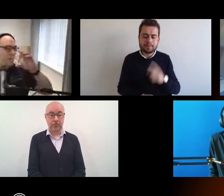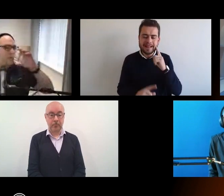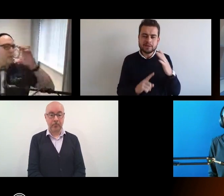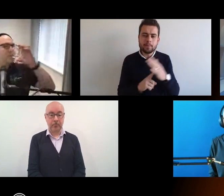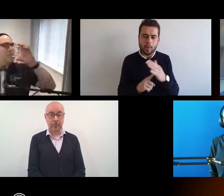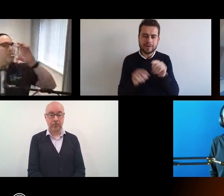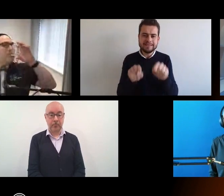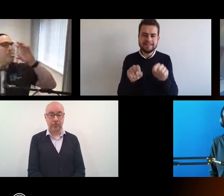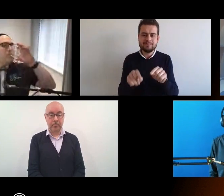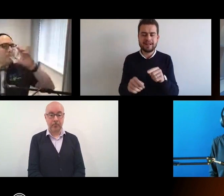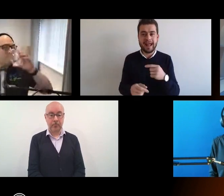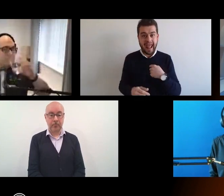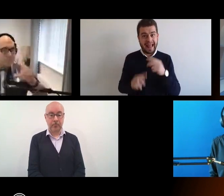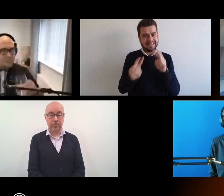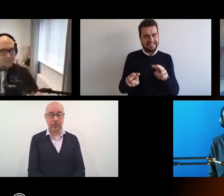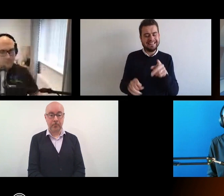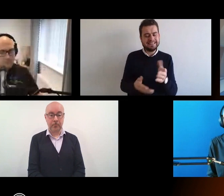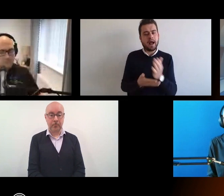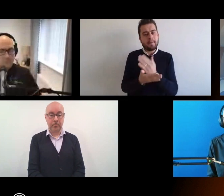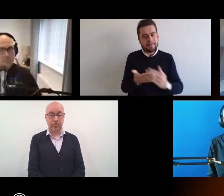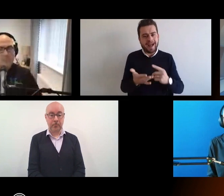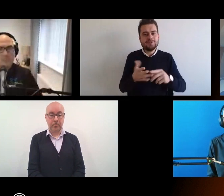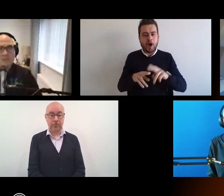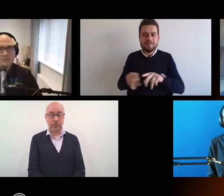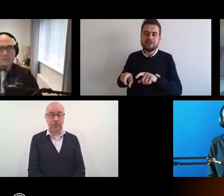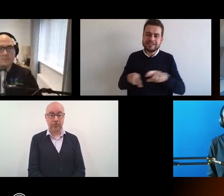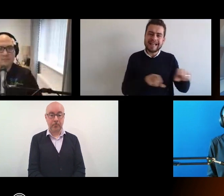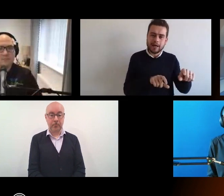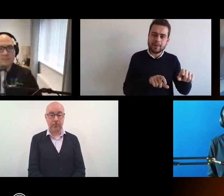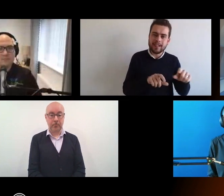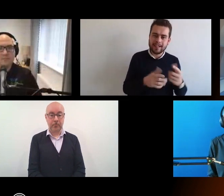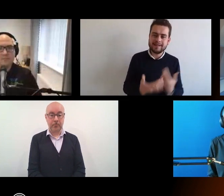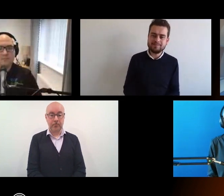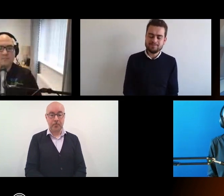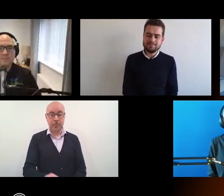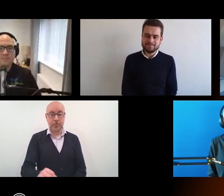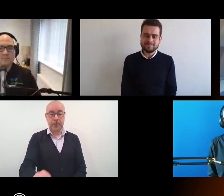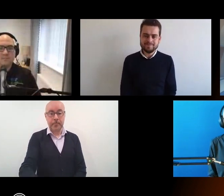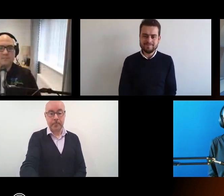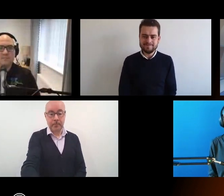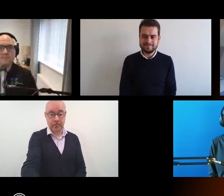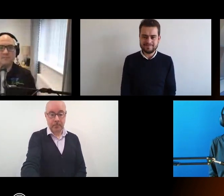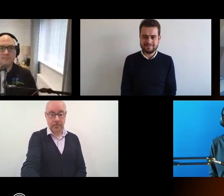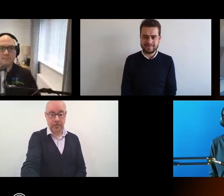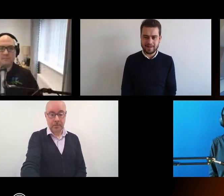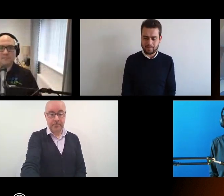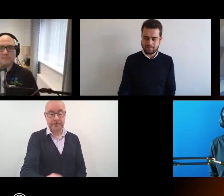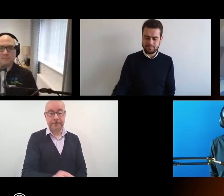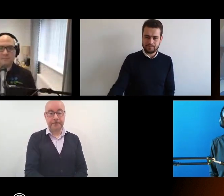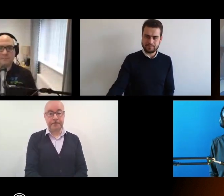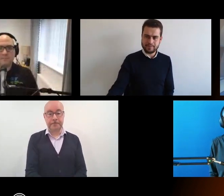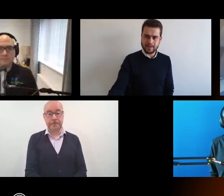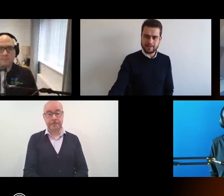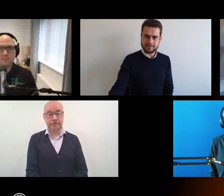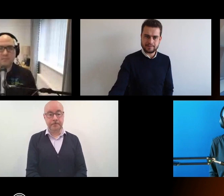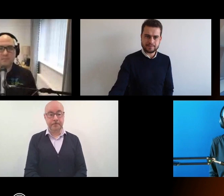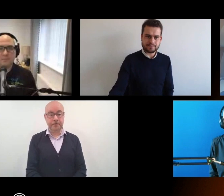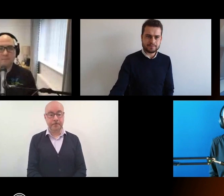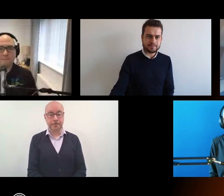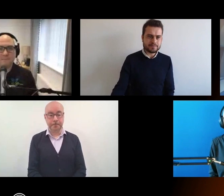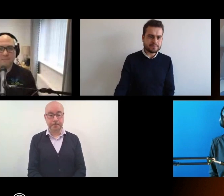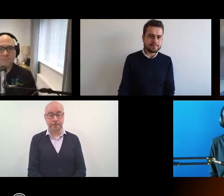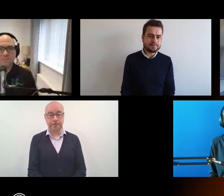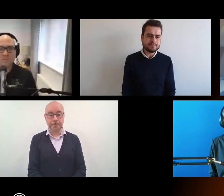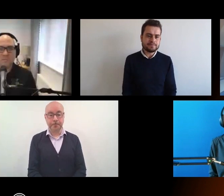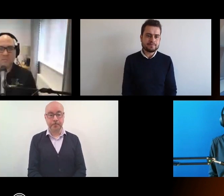is it that you need for this event in this situation? And I see that again as part of sustainability, that you're providing what people